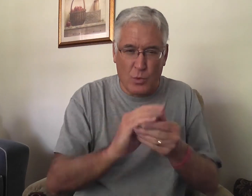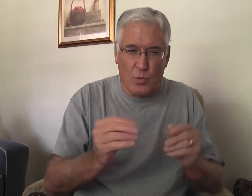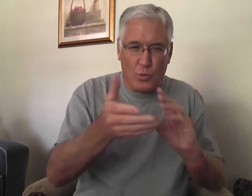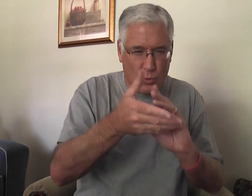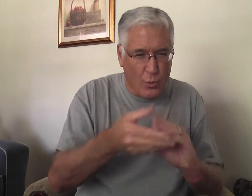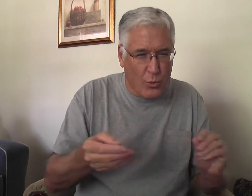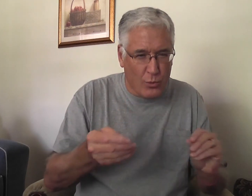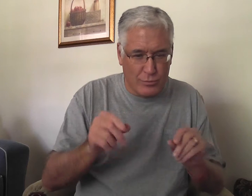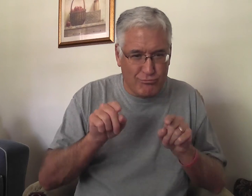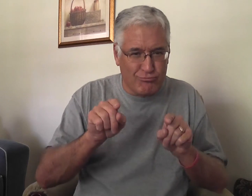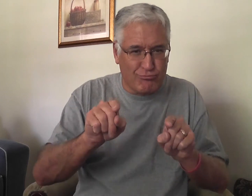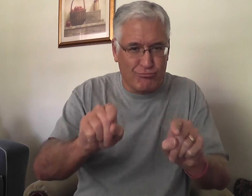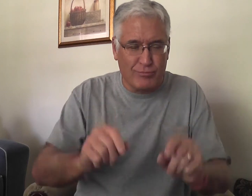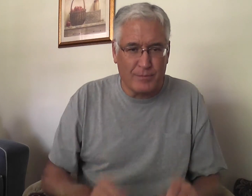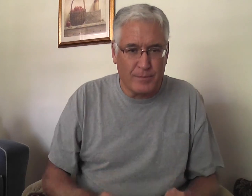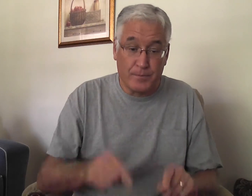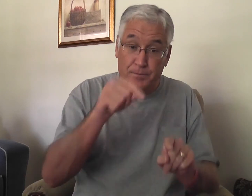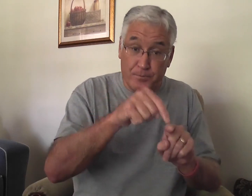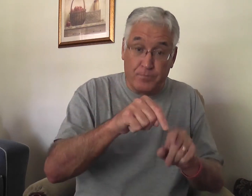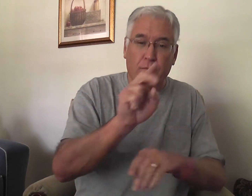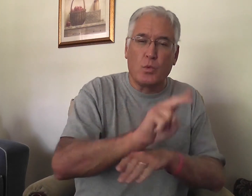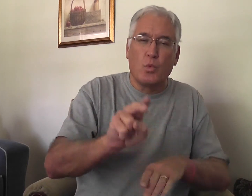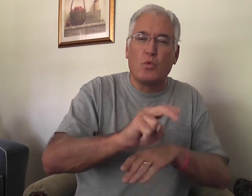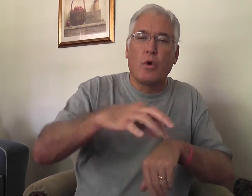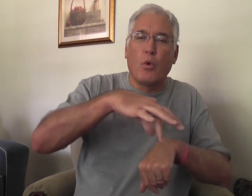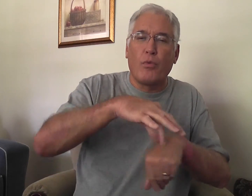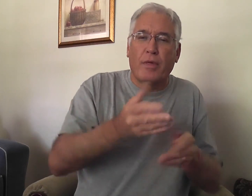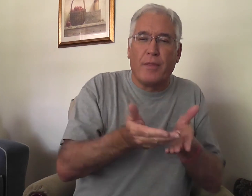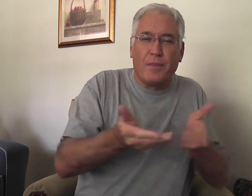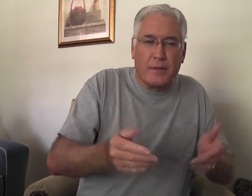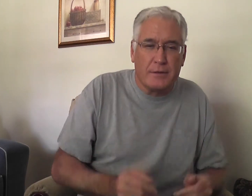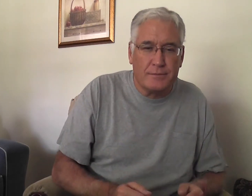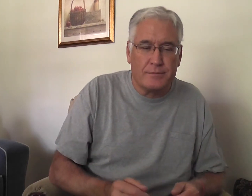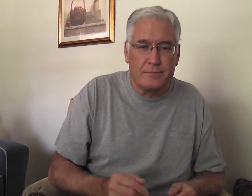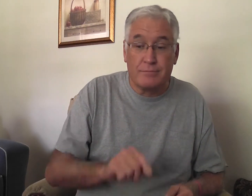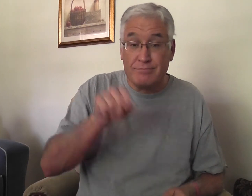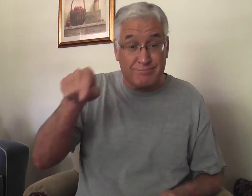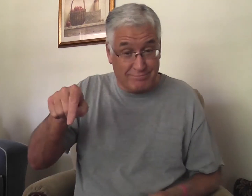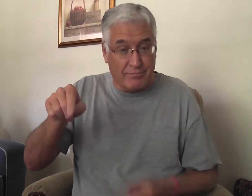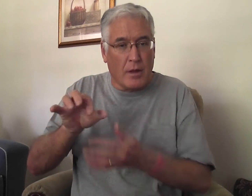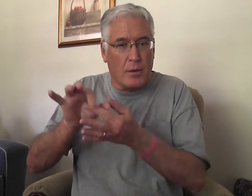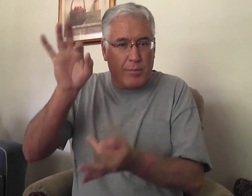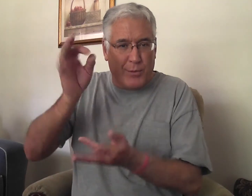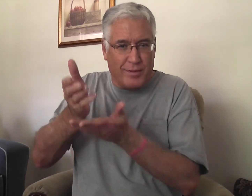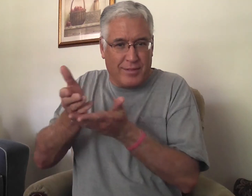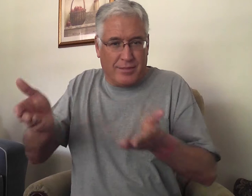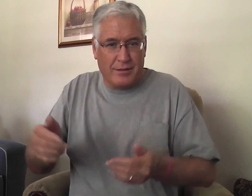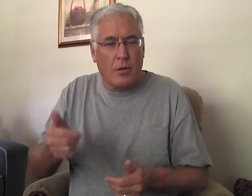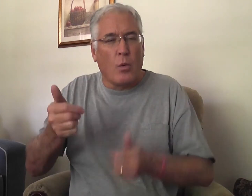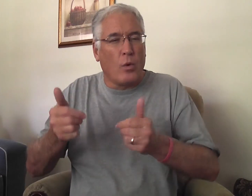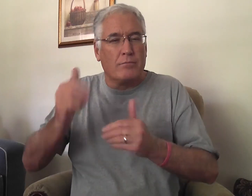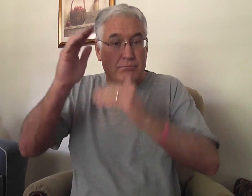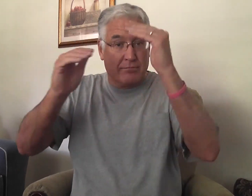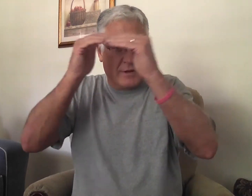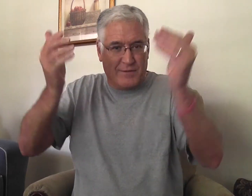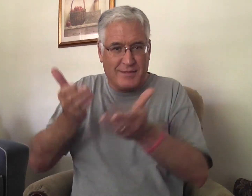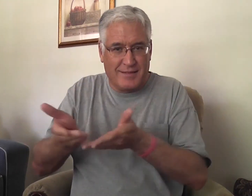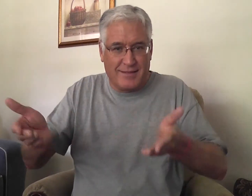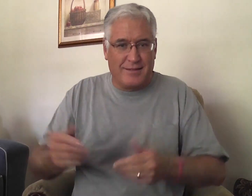there are two. There's two stories. One uses earthly things, and it relates to the